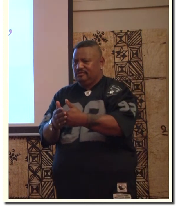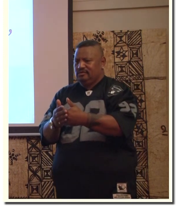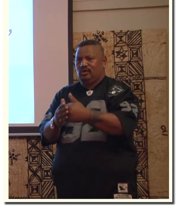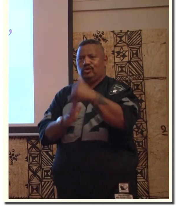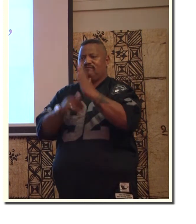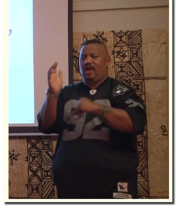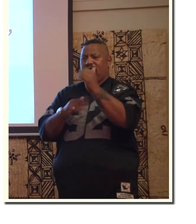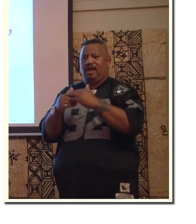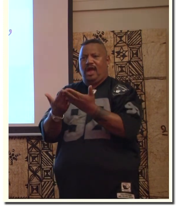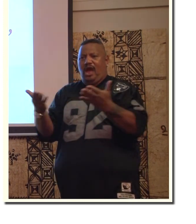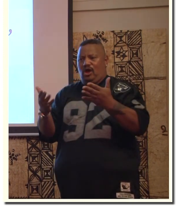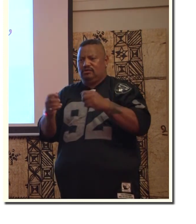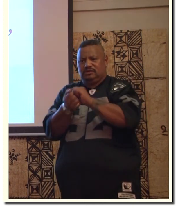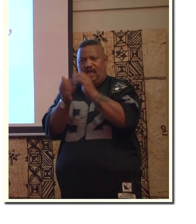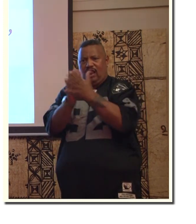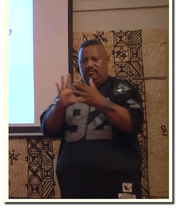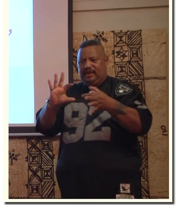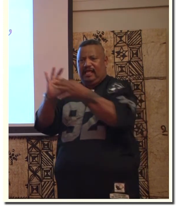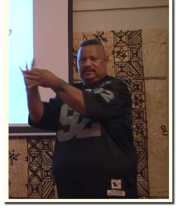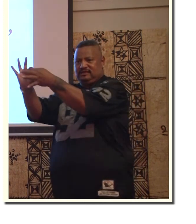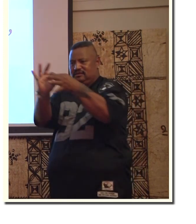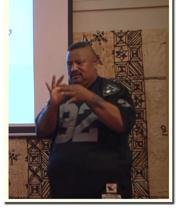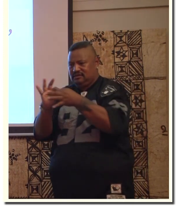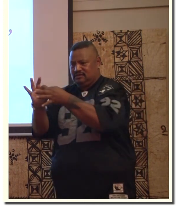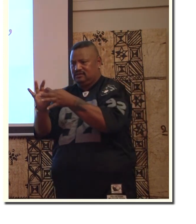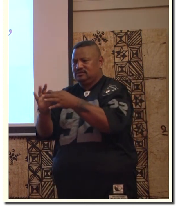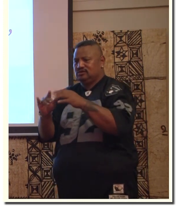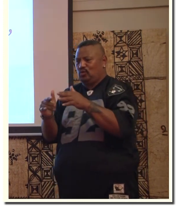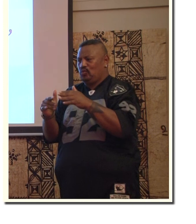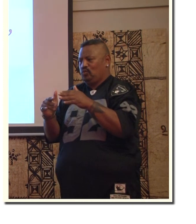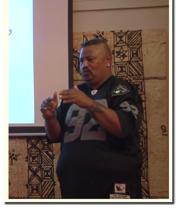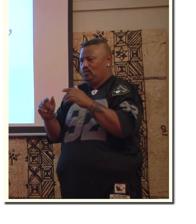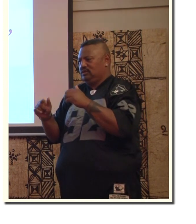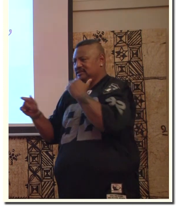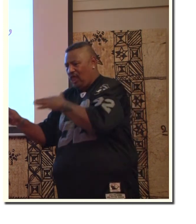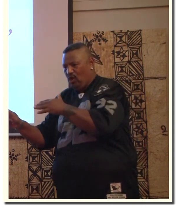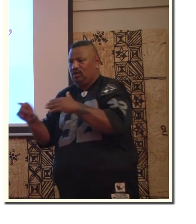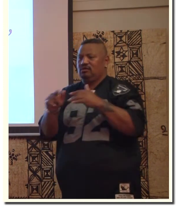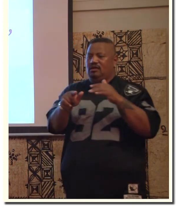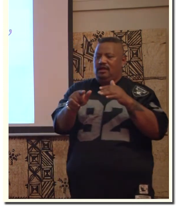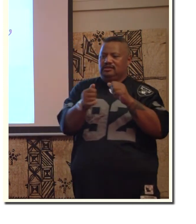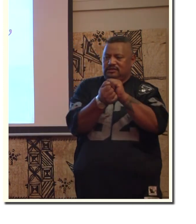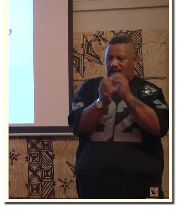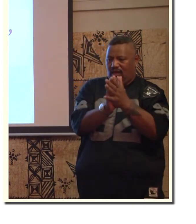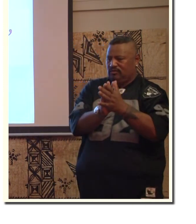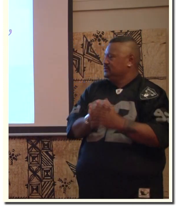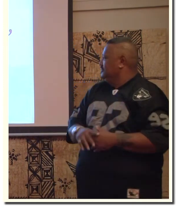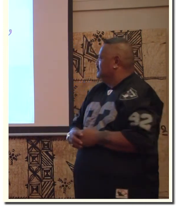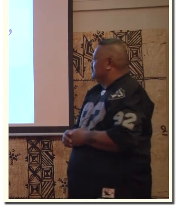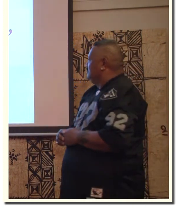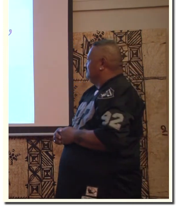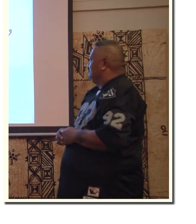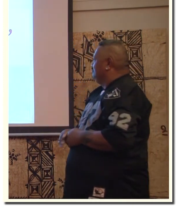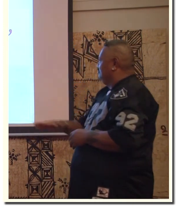is something that we've been working on, developing sign language for Māori deaf and working